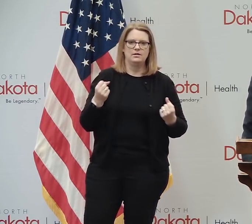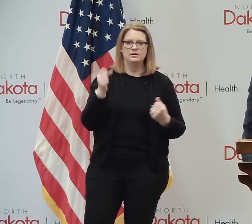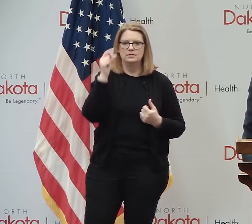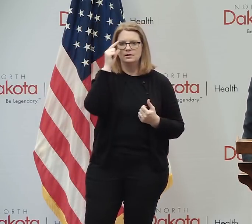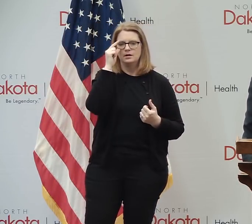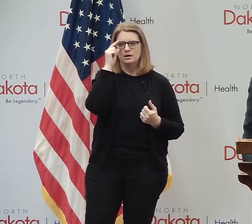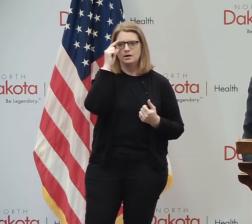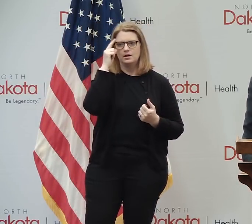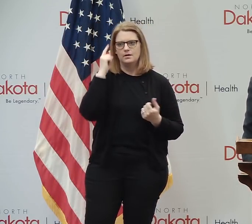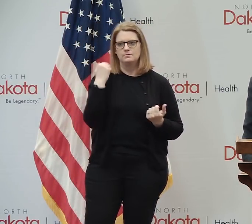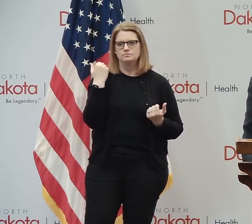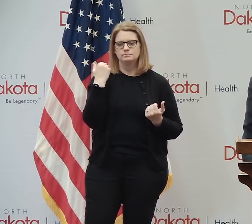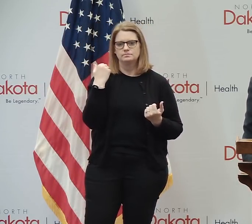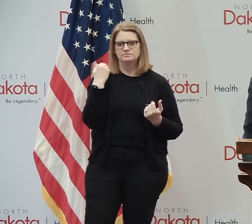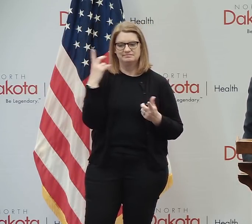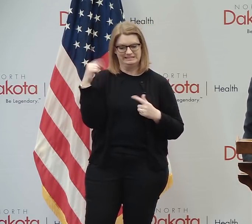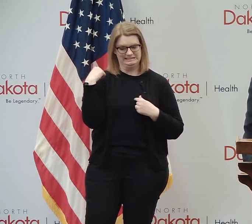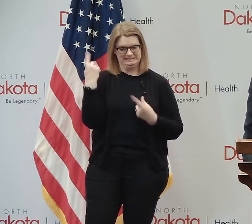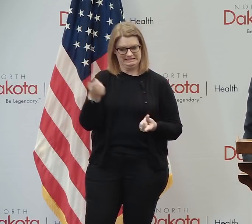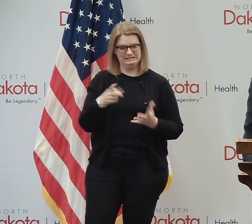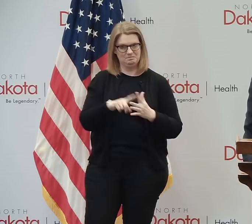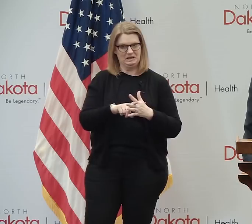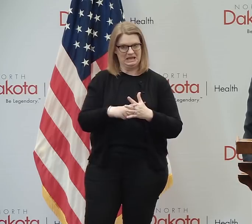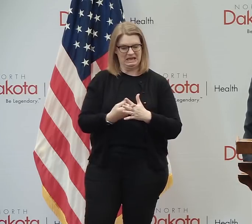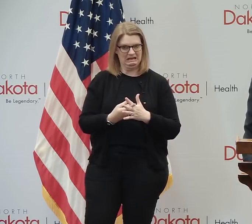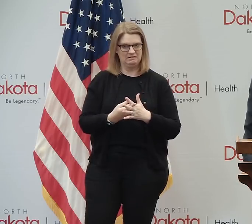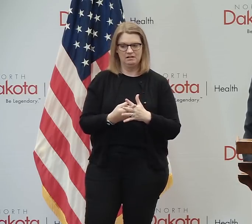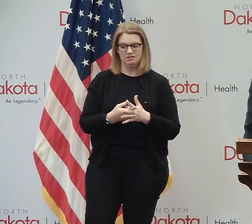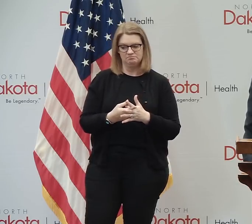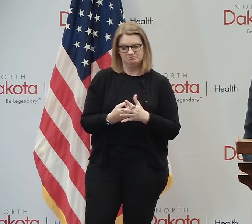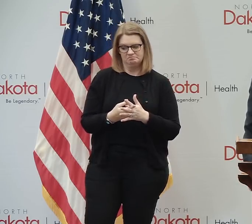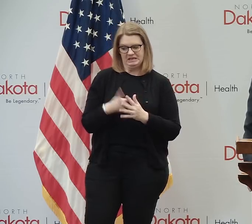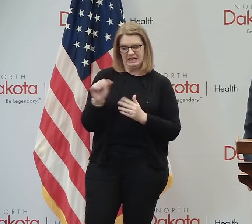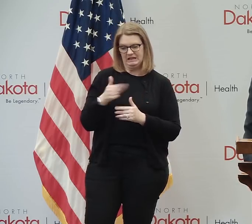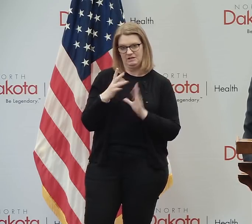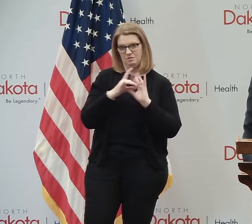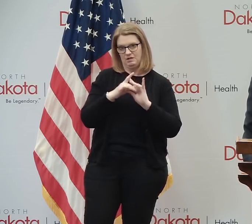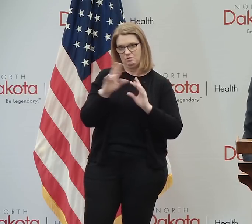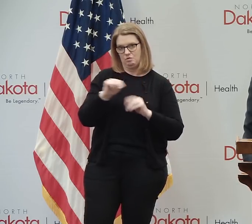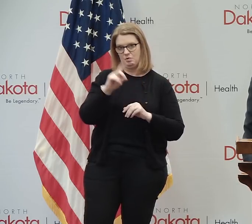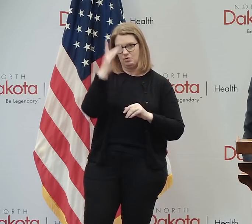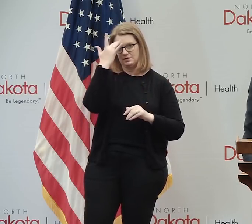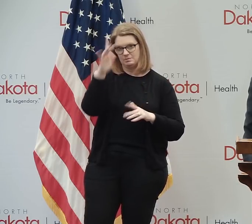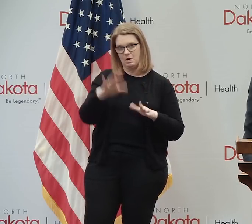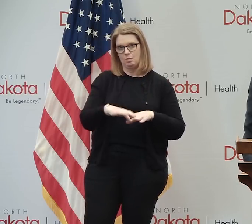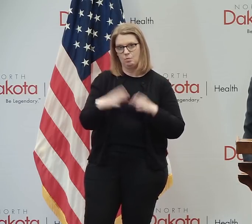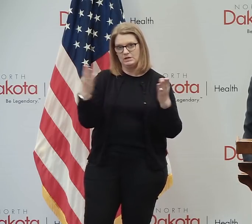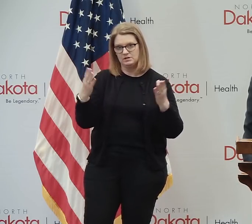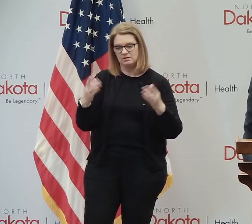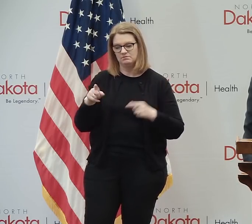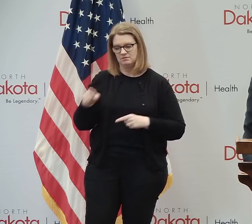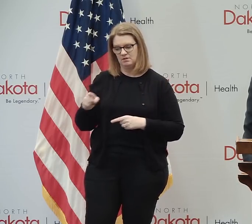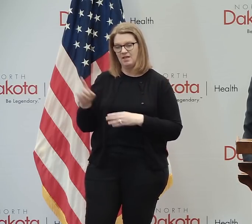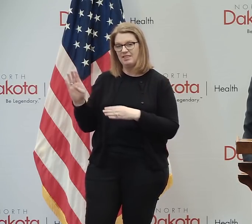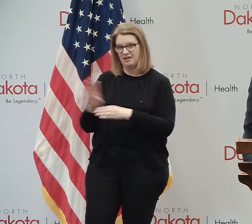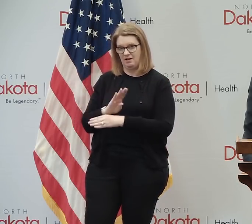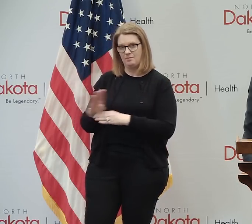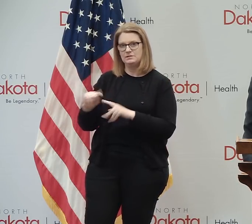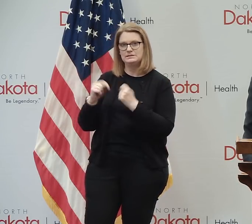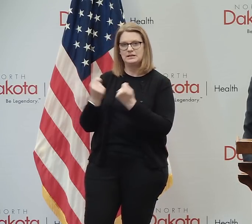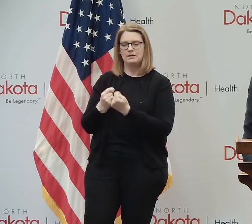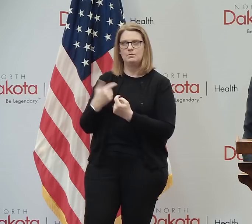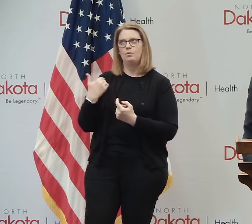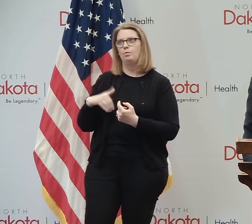has been the case throughout all of this on anything related to North Dakota Smart Restart, our commerce team has